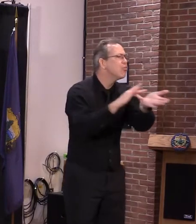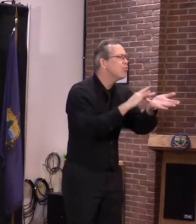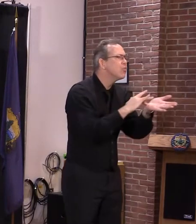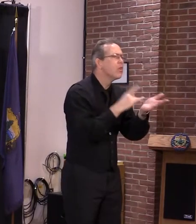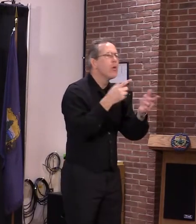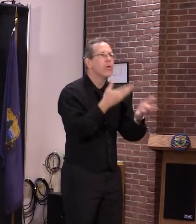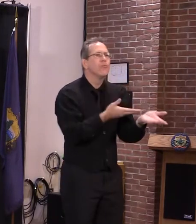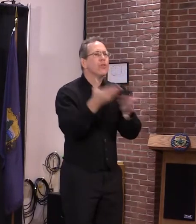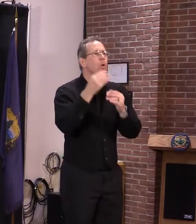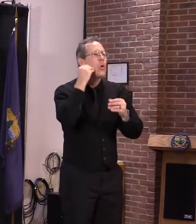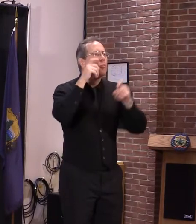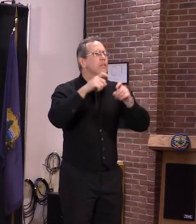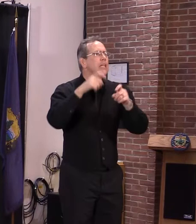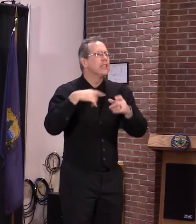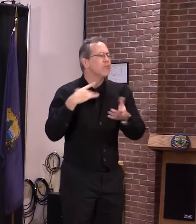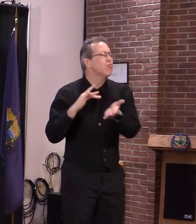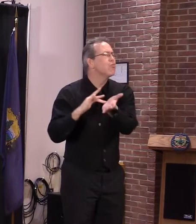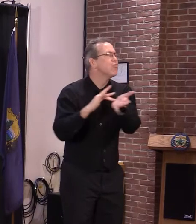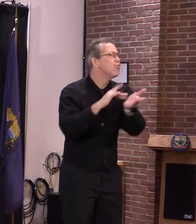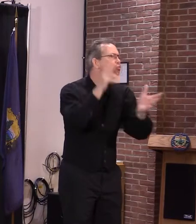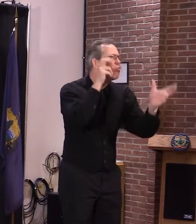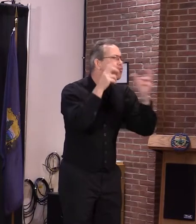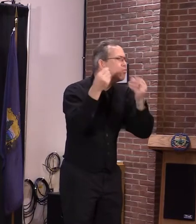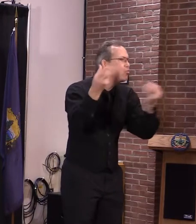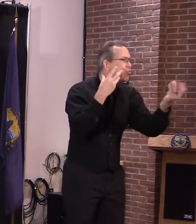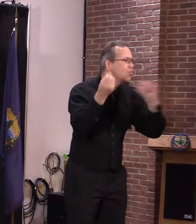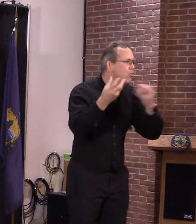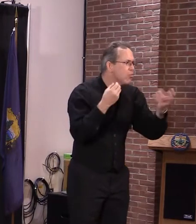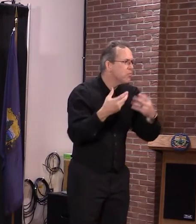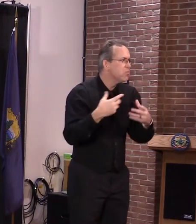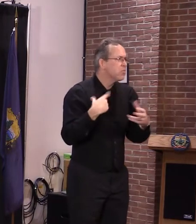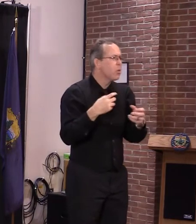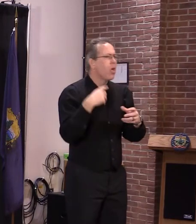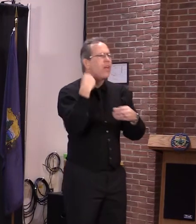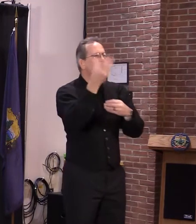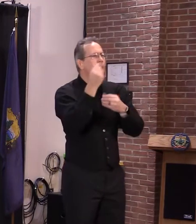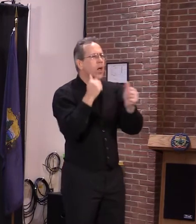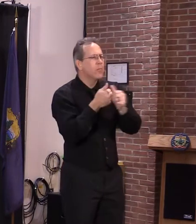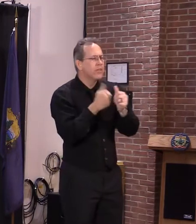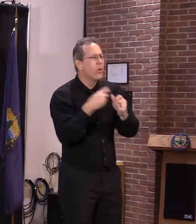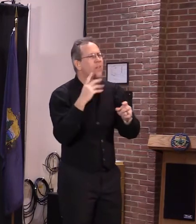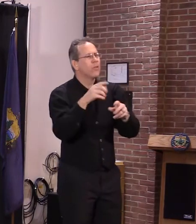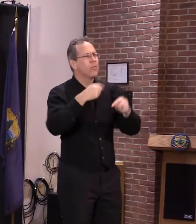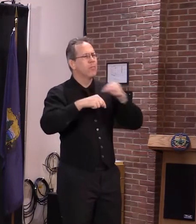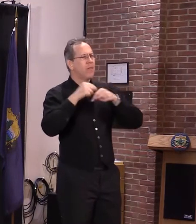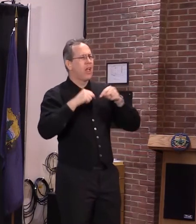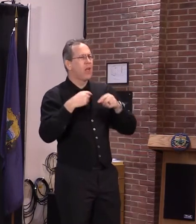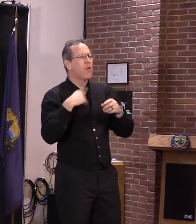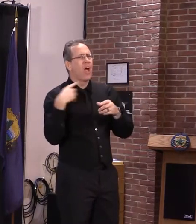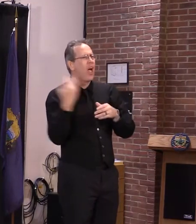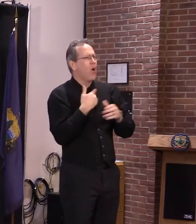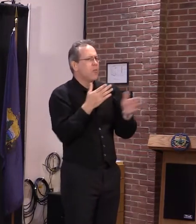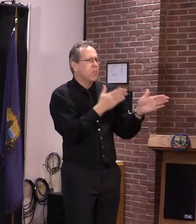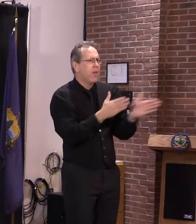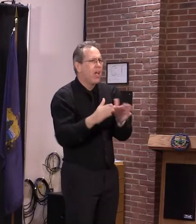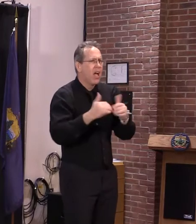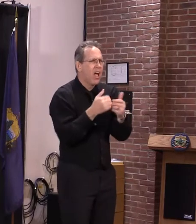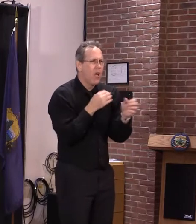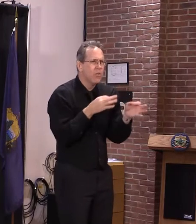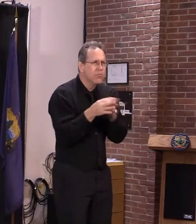Before I get into an update on how that's going, I just wanted to recap what that strategy is and why we had to make that